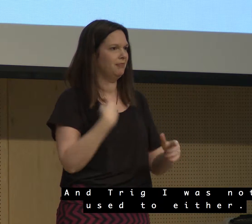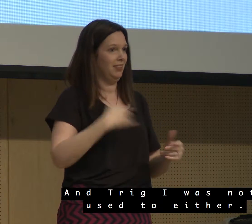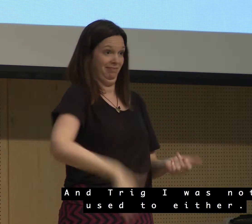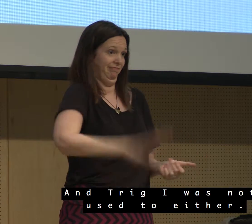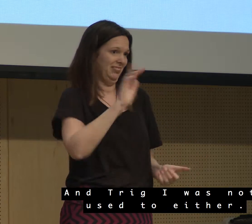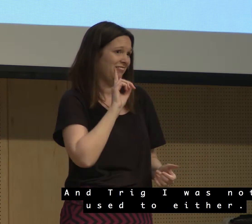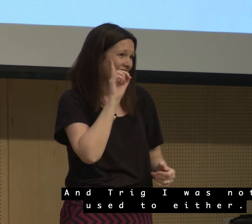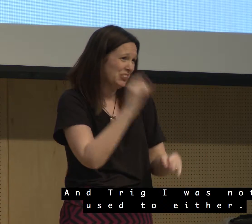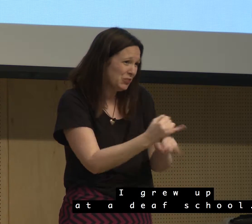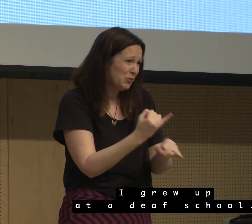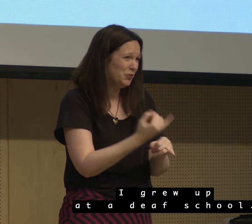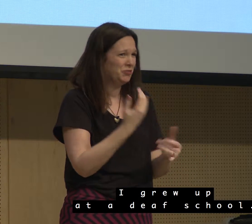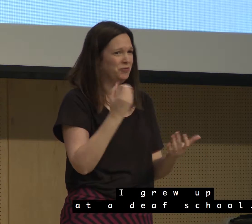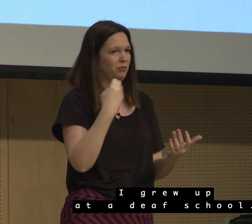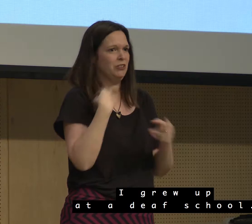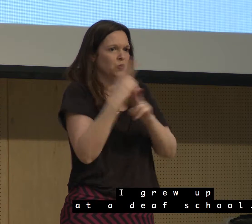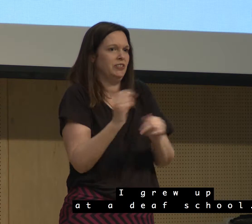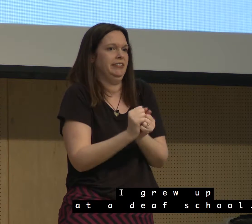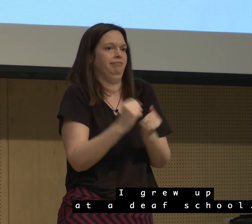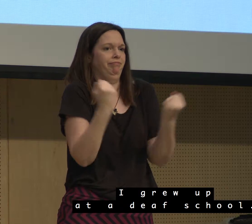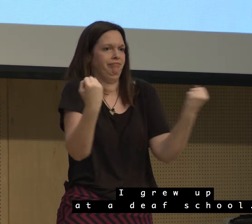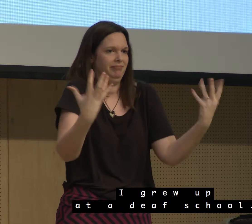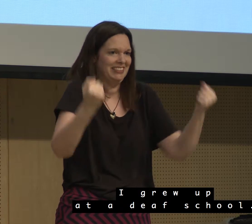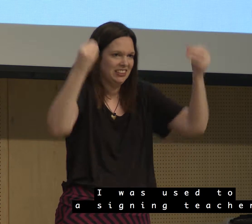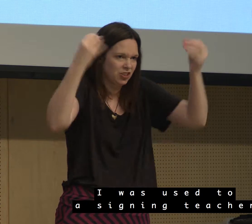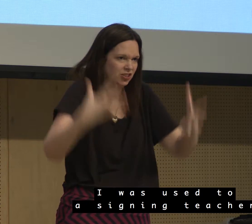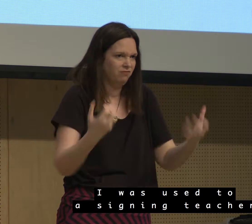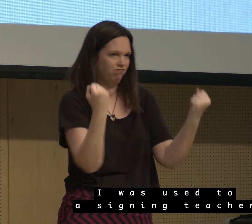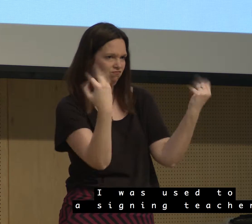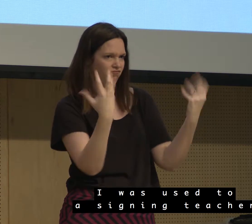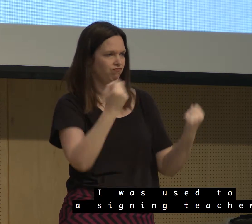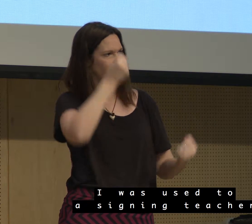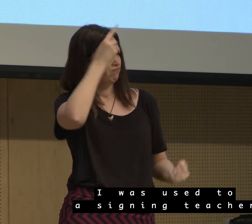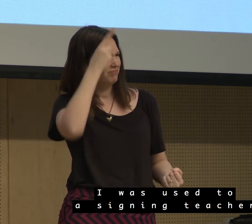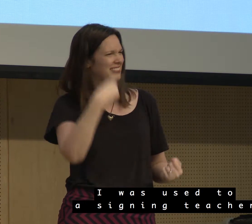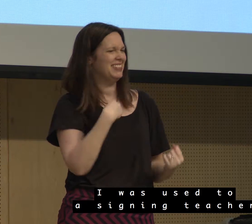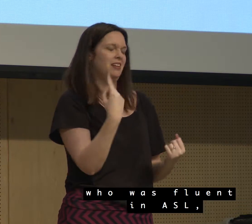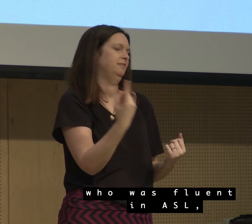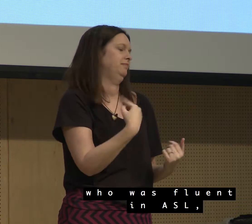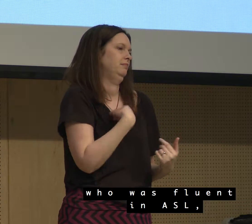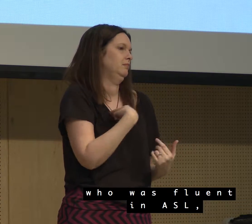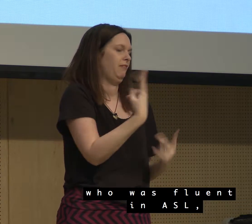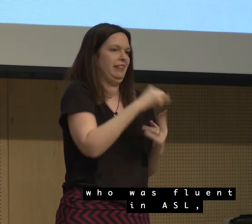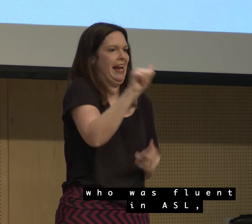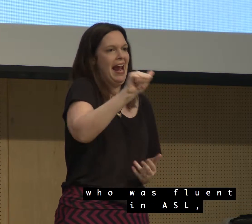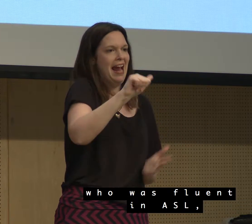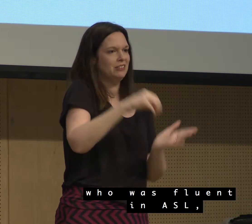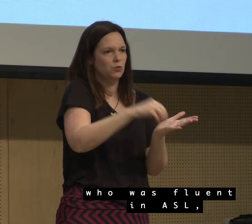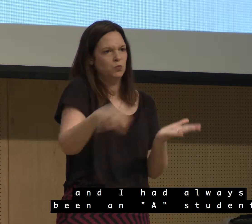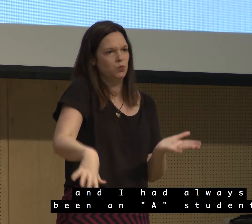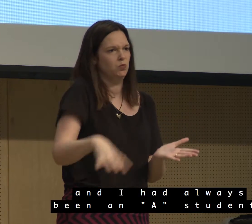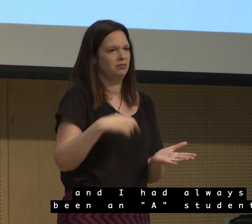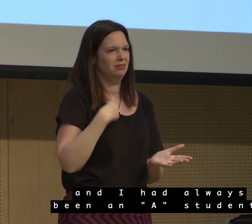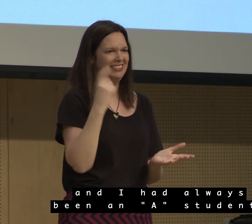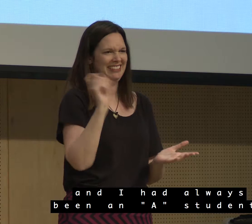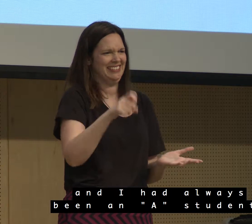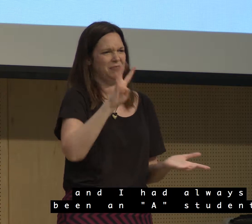I was not used to either. I grew up at a deaf school. I was used to a signing teacher who was fluent in ASL, and I had always been an